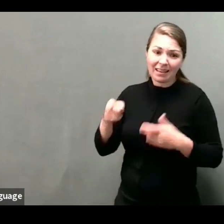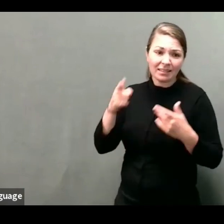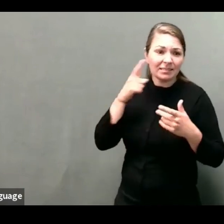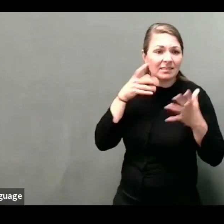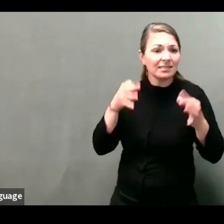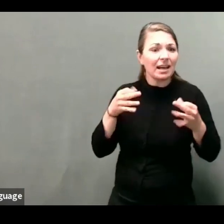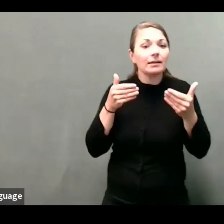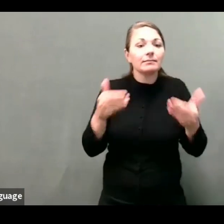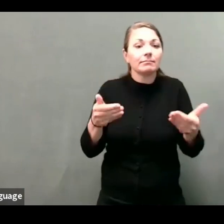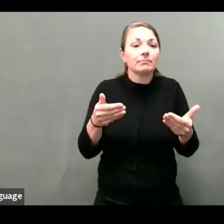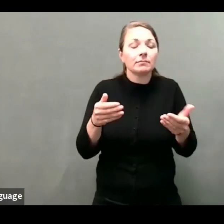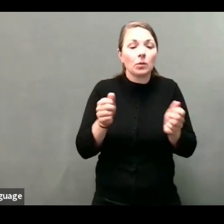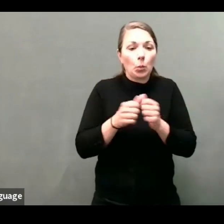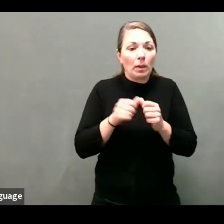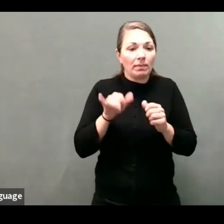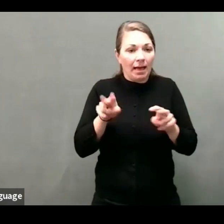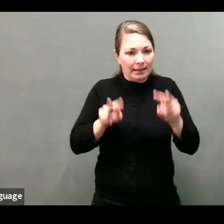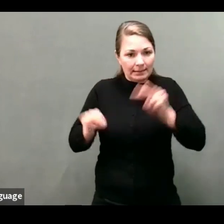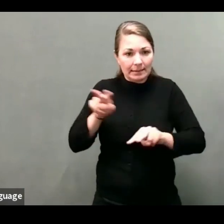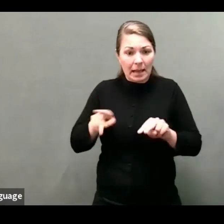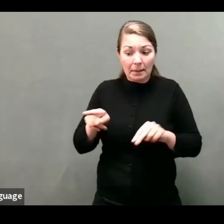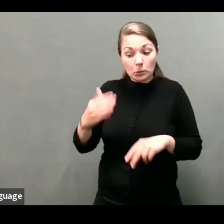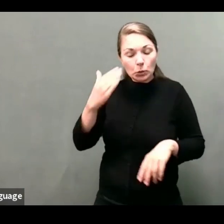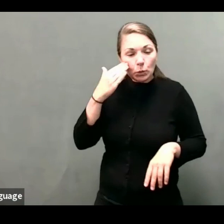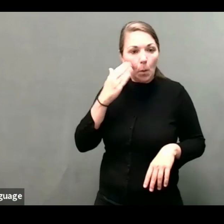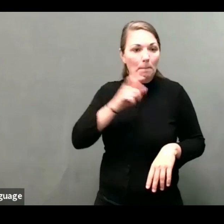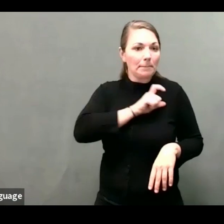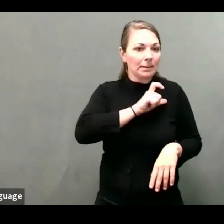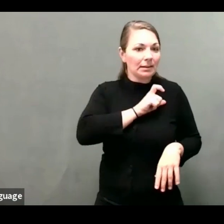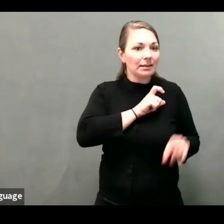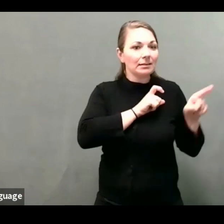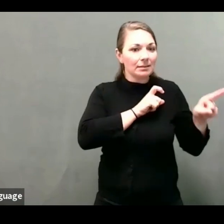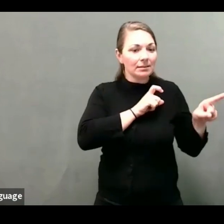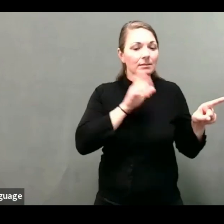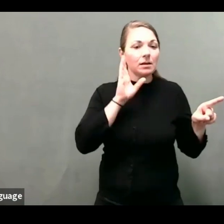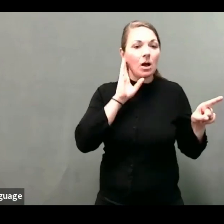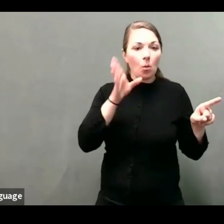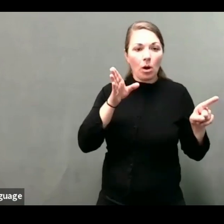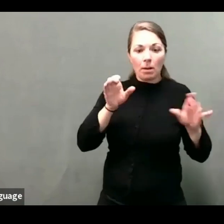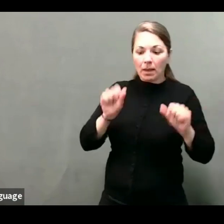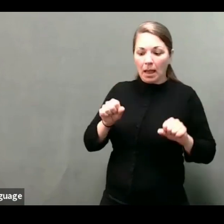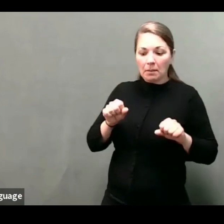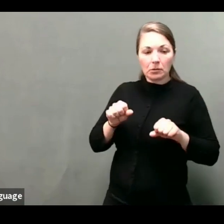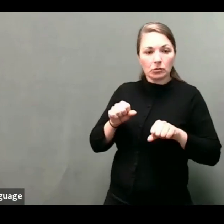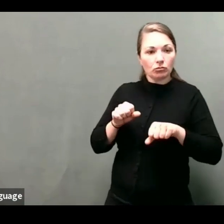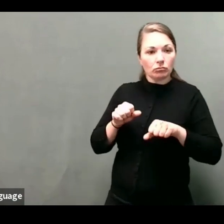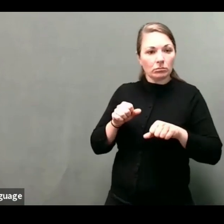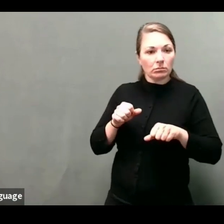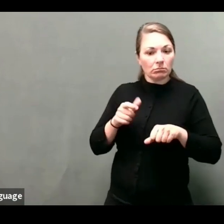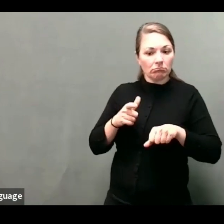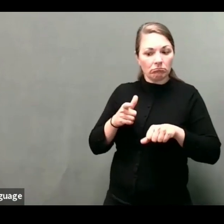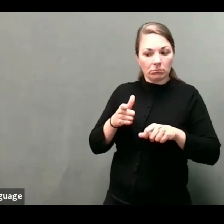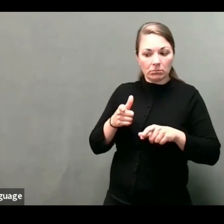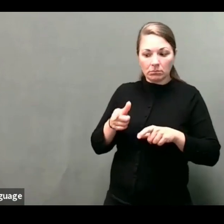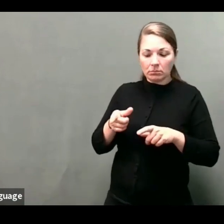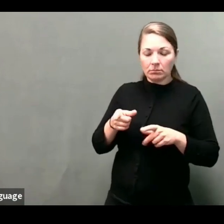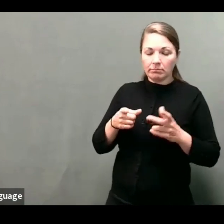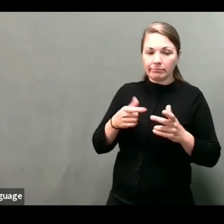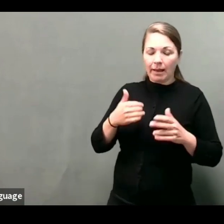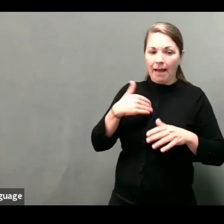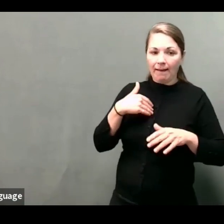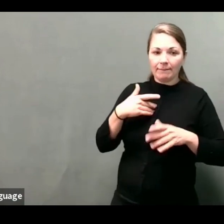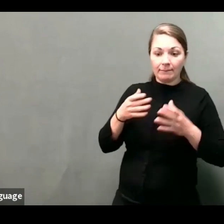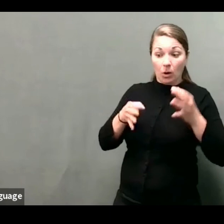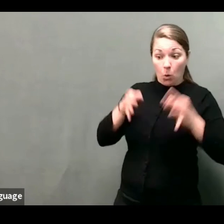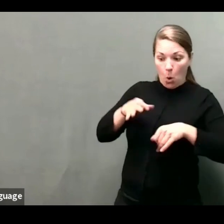with me, even knowing that law enforcement would be able to then put in a court order for my chart. And so that's really what